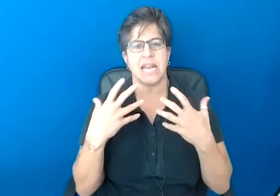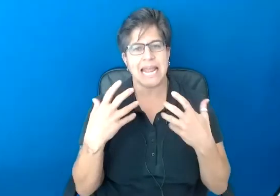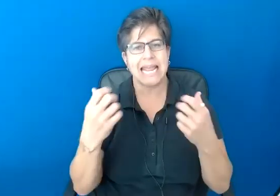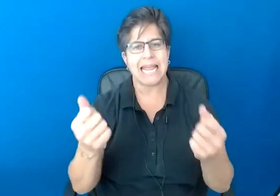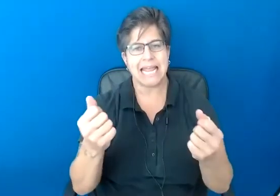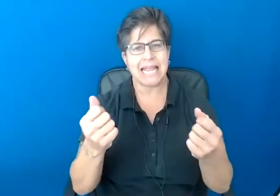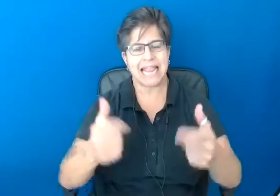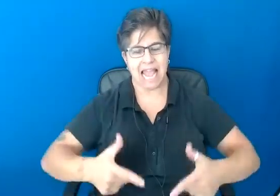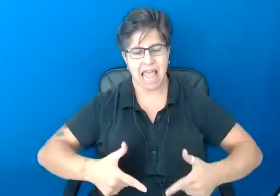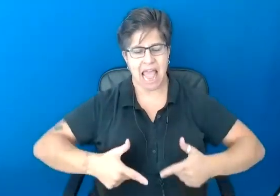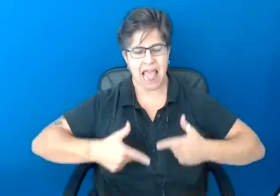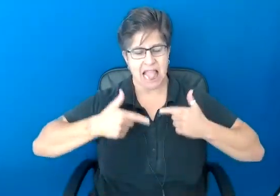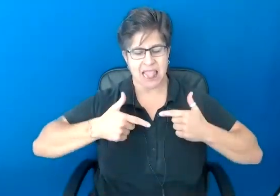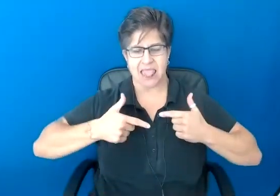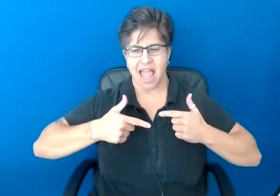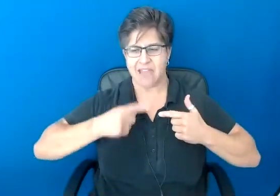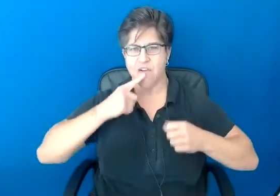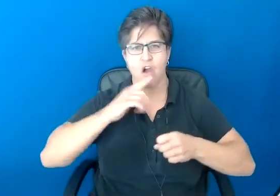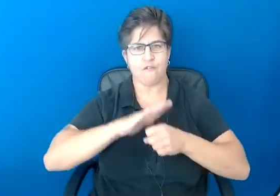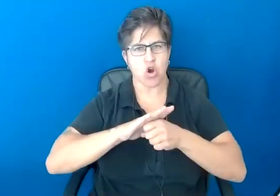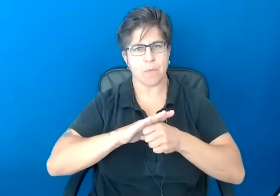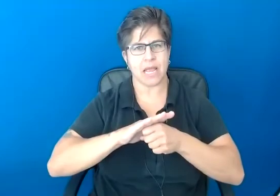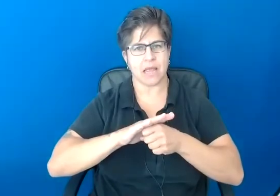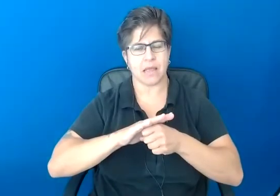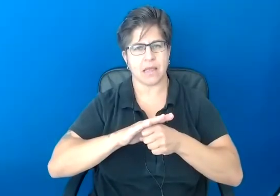used to say to me, "Why do you keep going to Al-Anon? He's